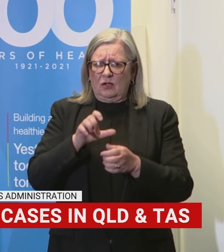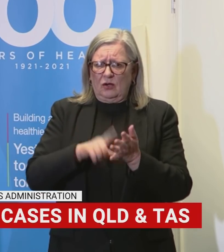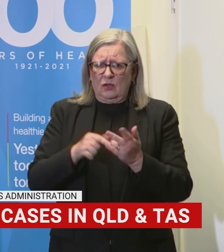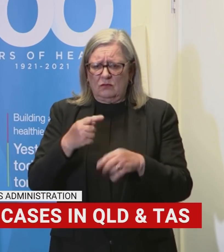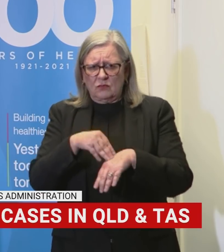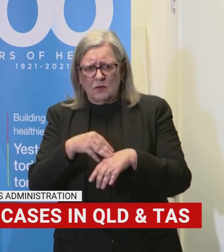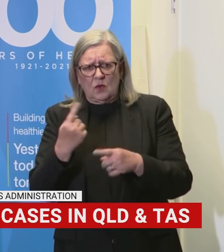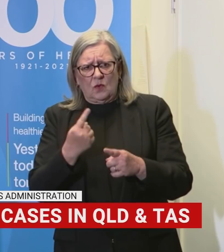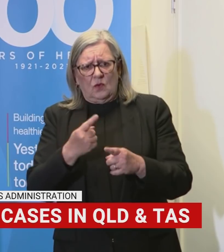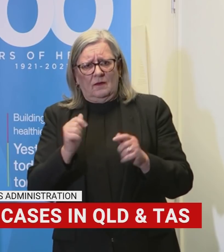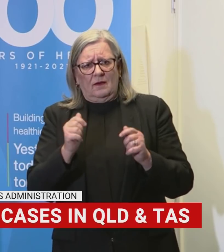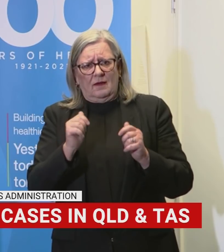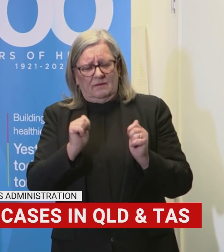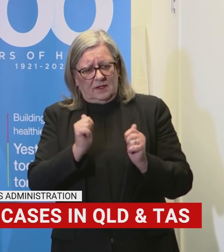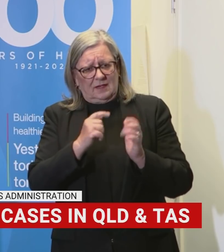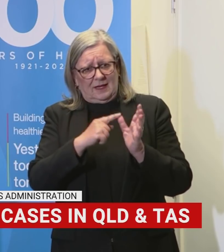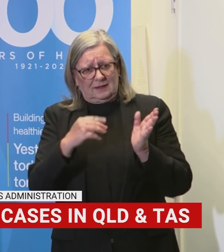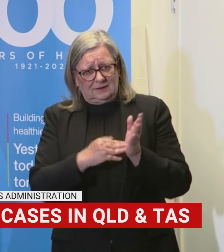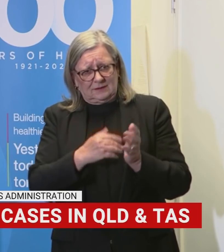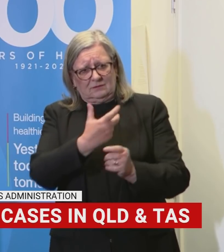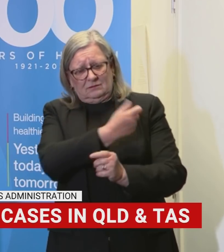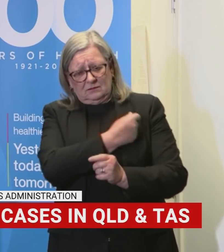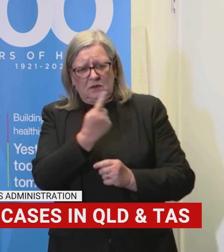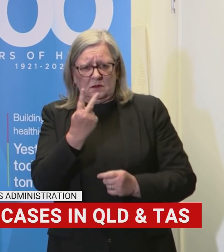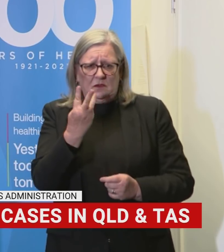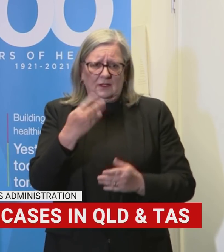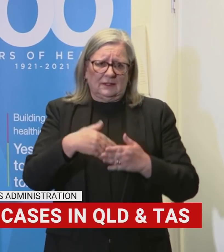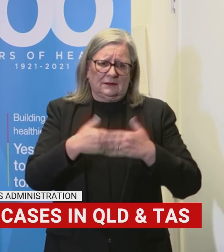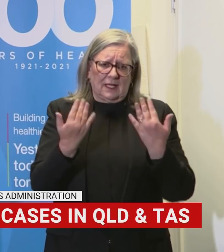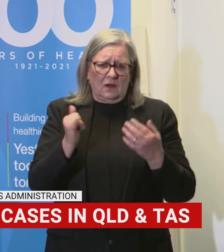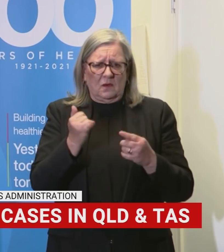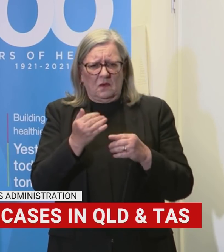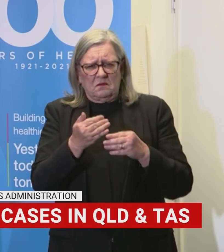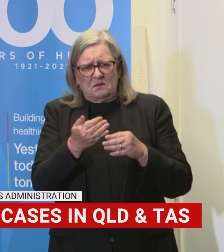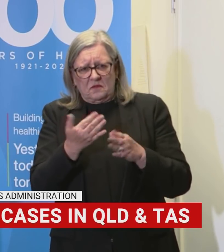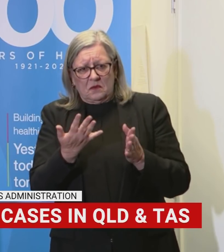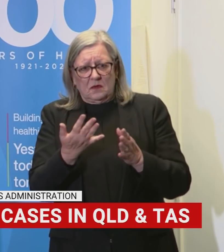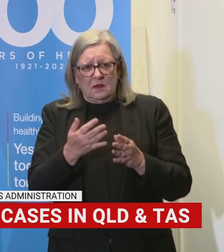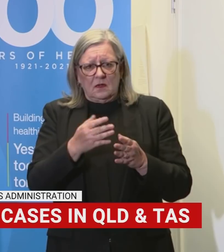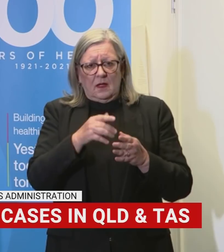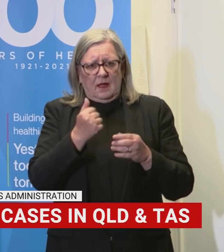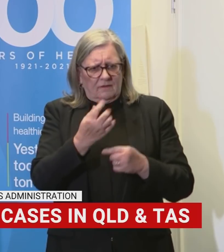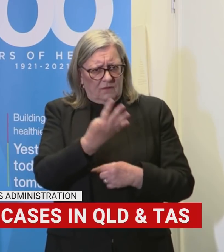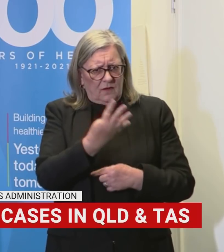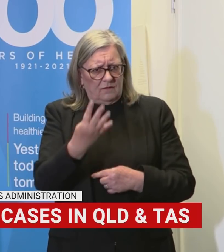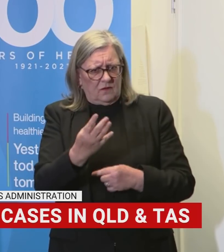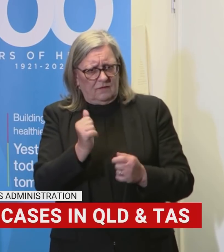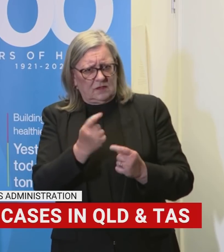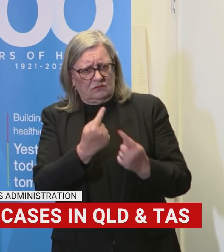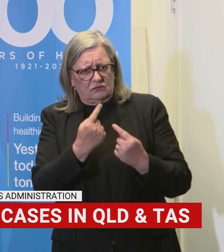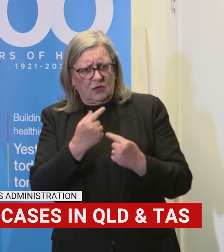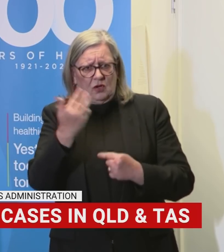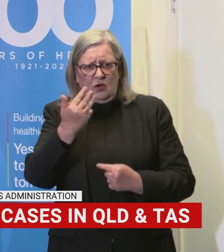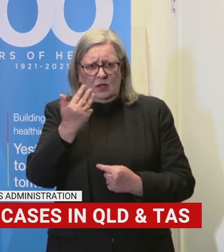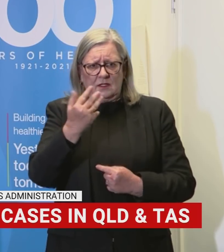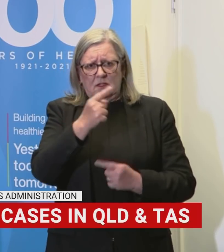couple of weeks beforehand. And there were 44 reports received, in the week 19 to 25 April. We've had 163